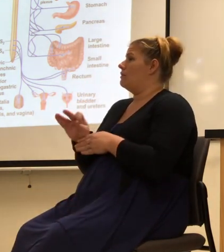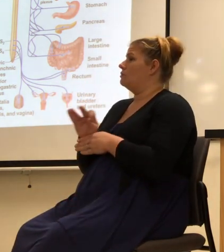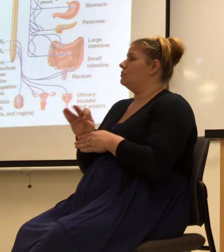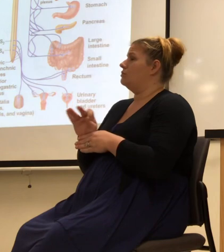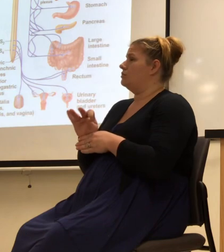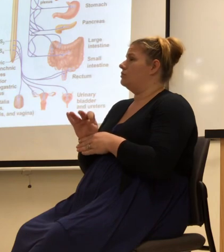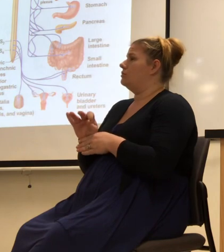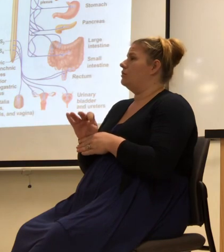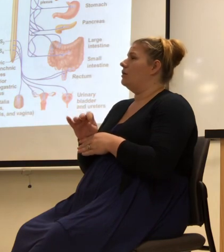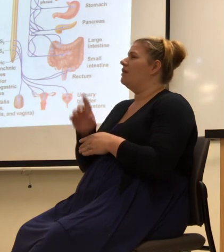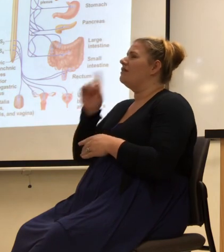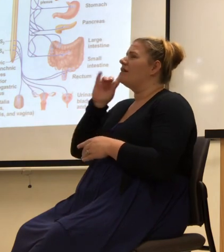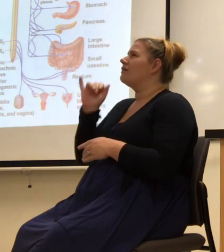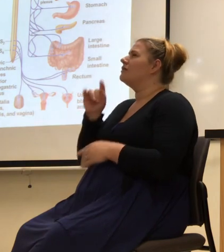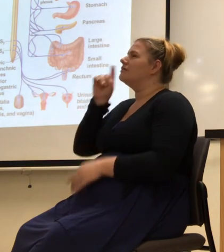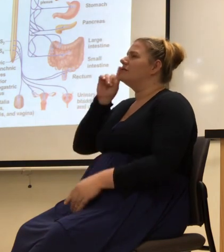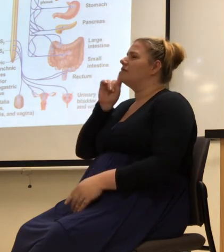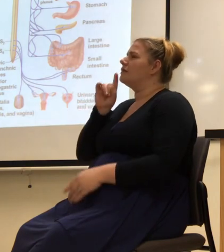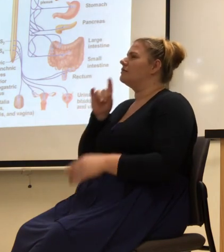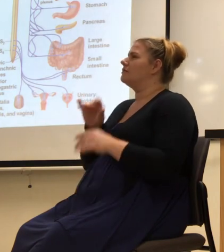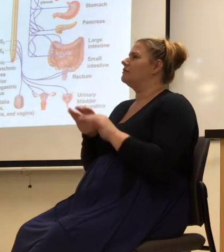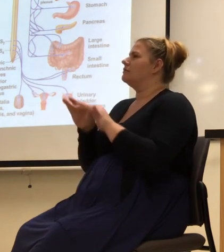is sex arousal.